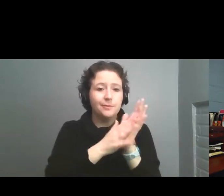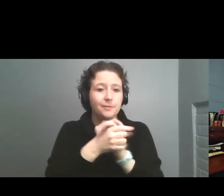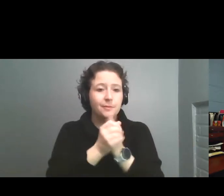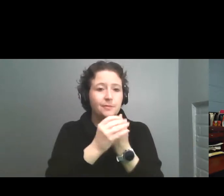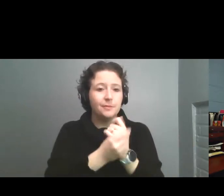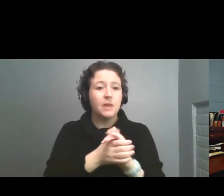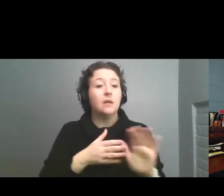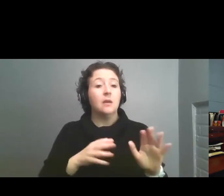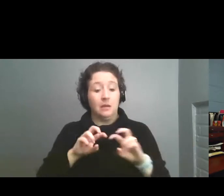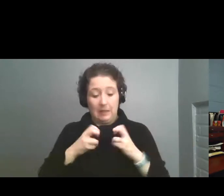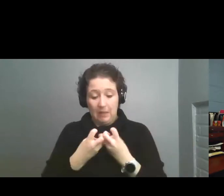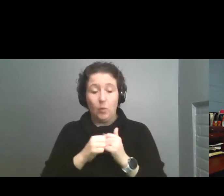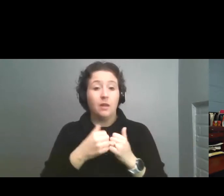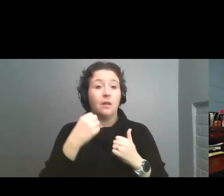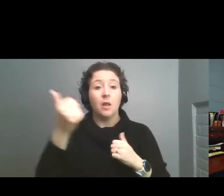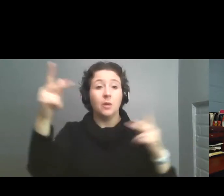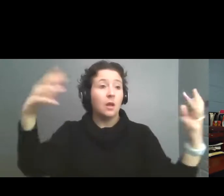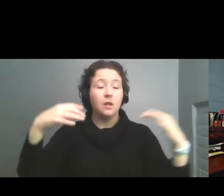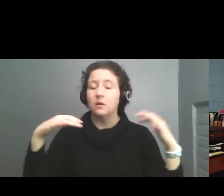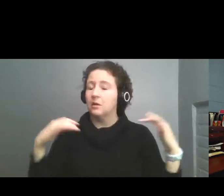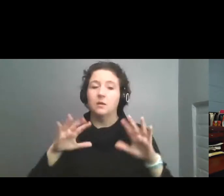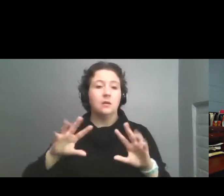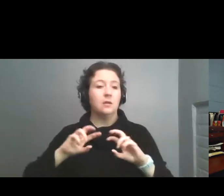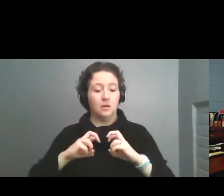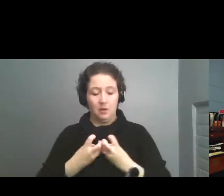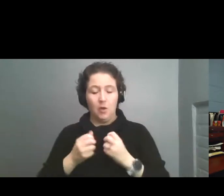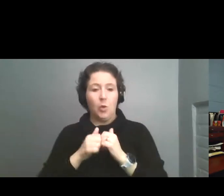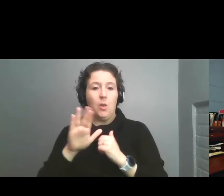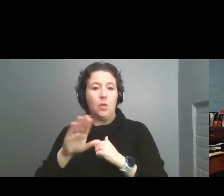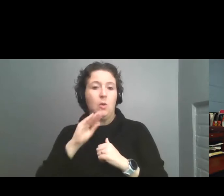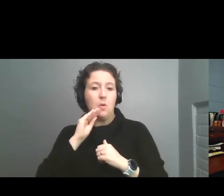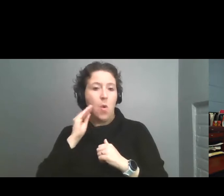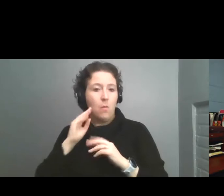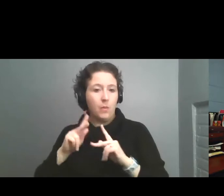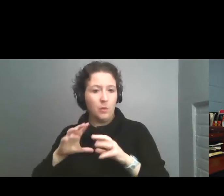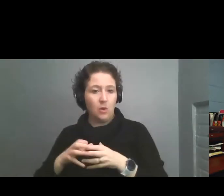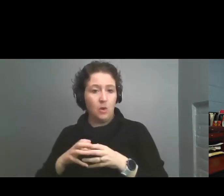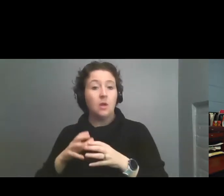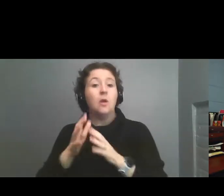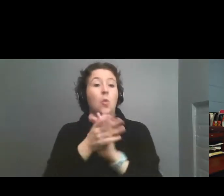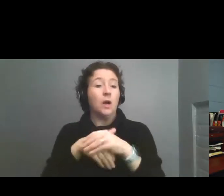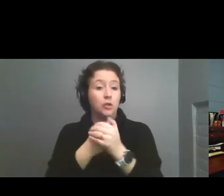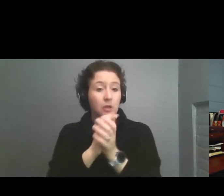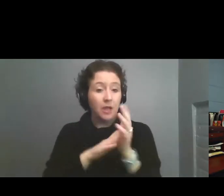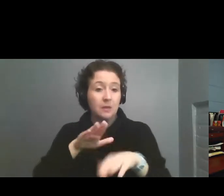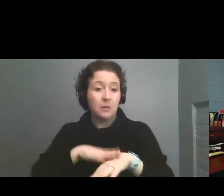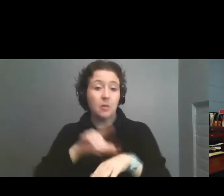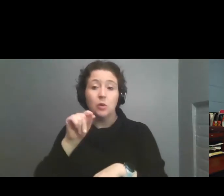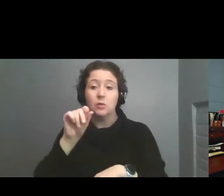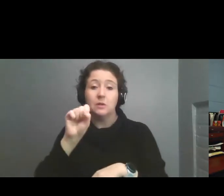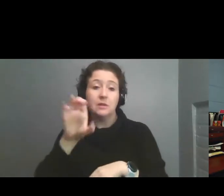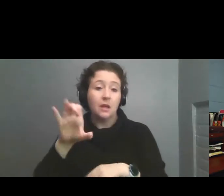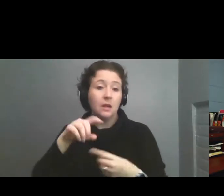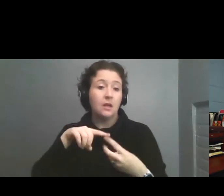individuals from your own household. Wash your hands with soap and water for at least 20 seconds, or use hand sanitizer